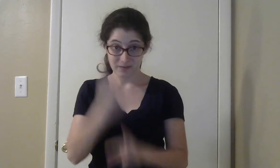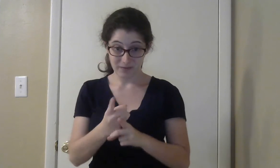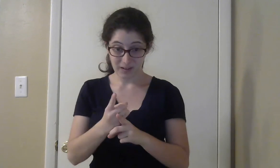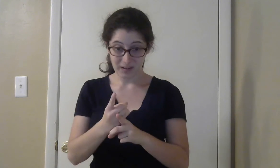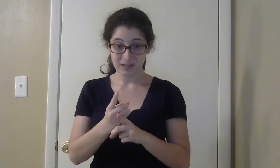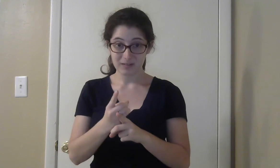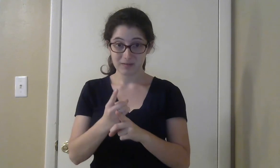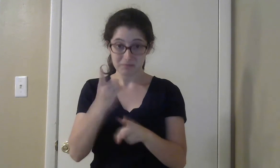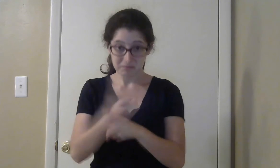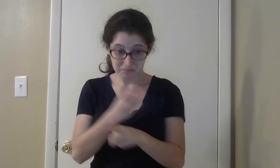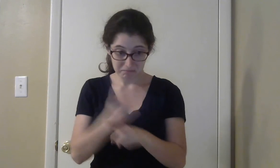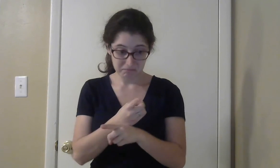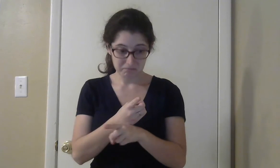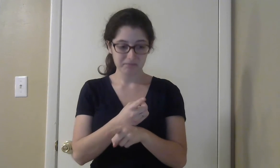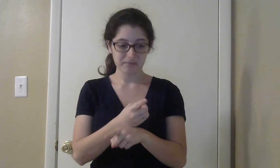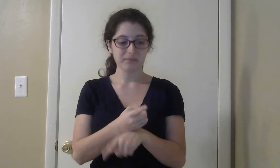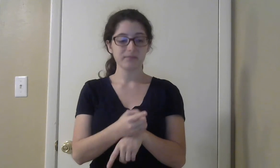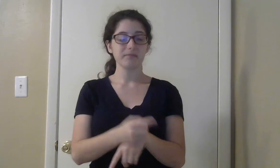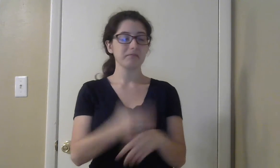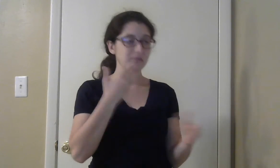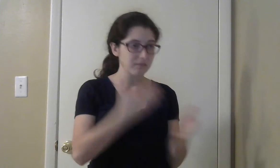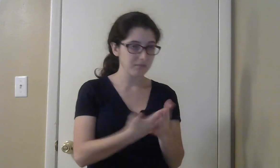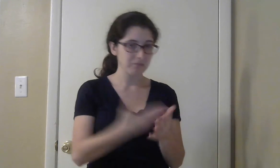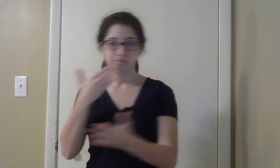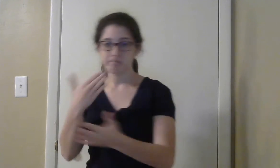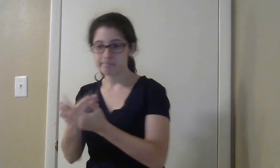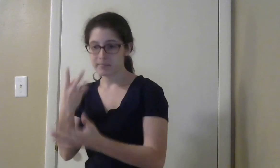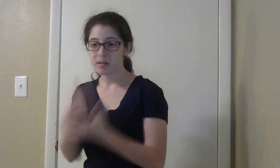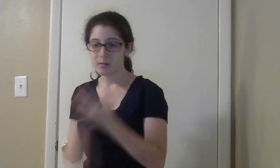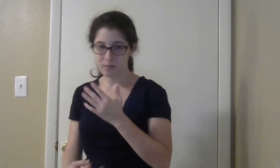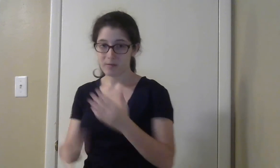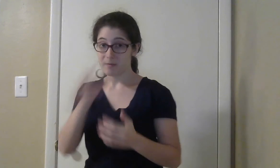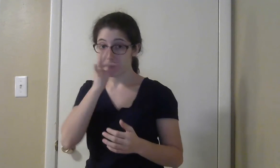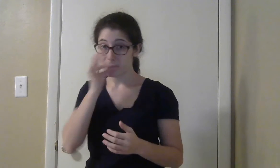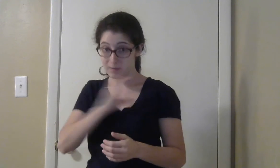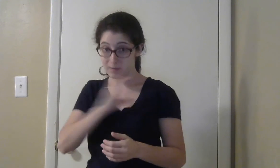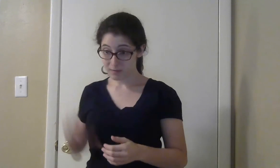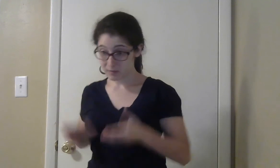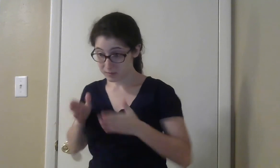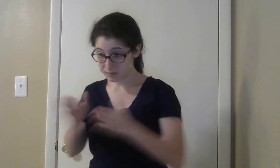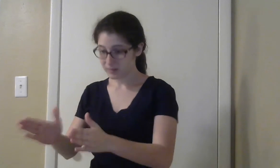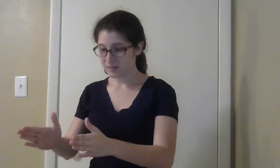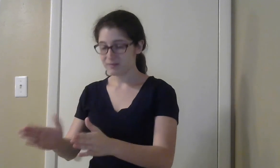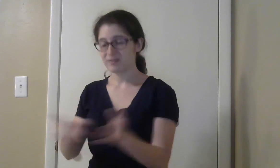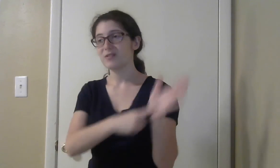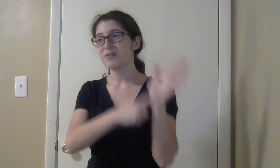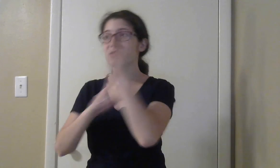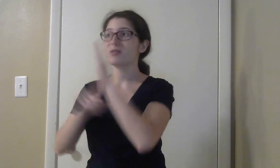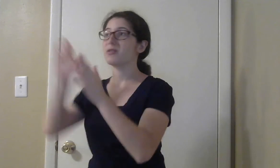It's simply a heartfelt, body-felt exclamation point at the end of the sentence.